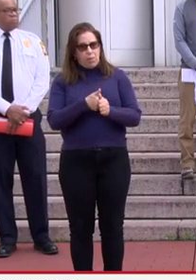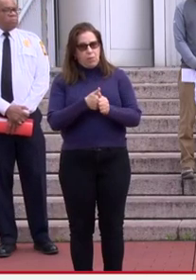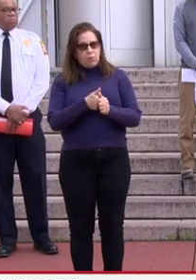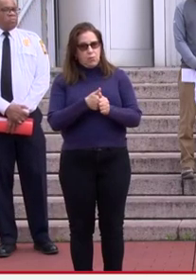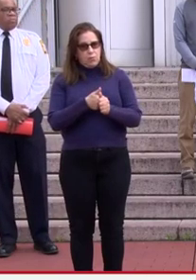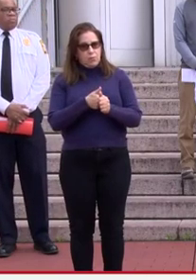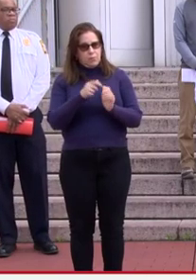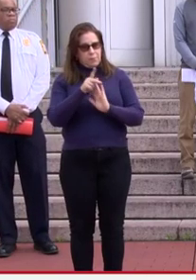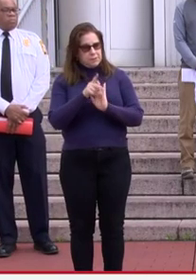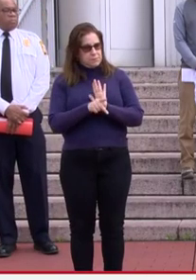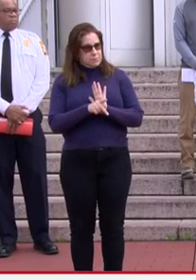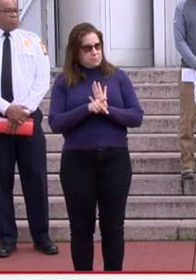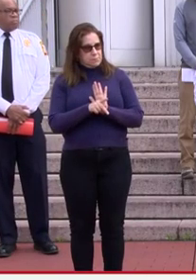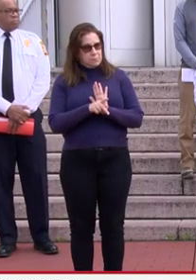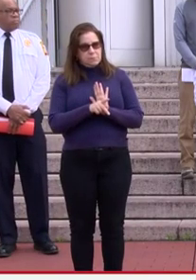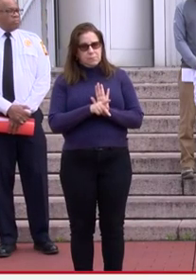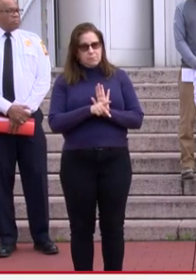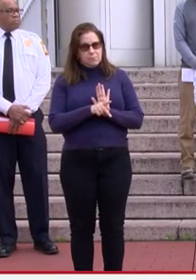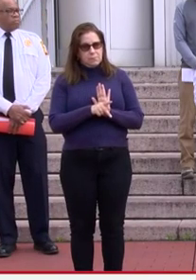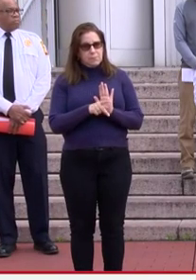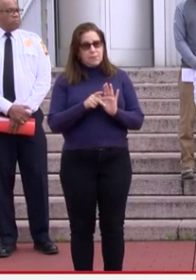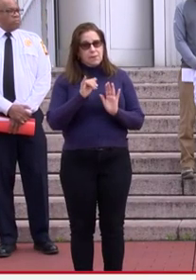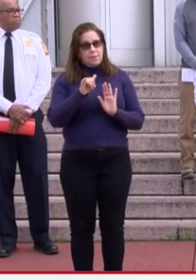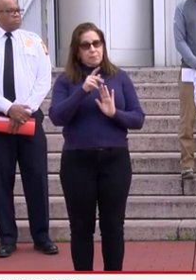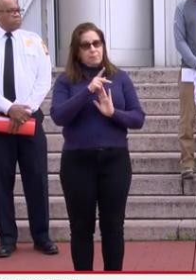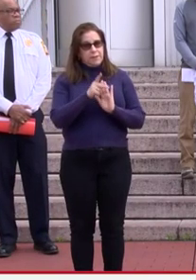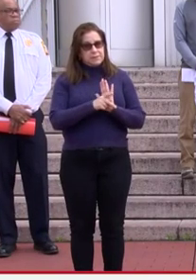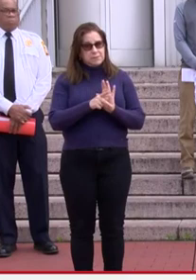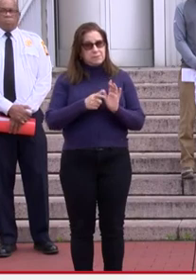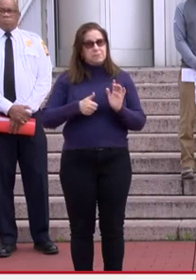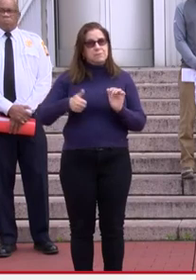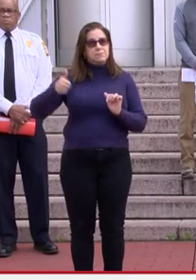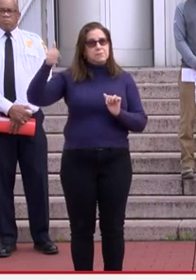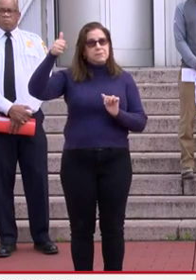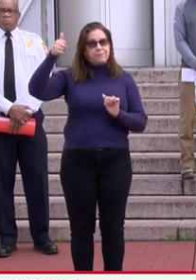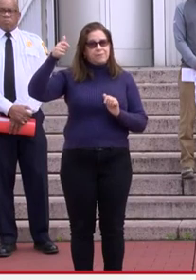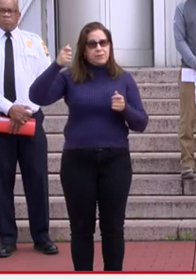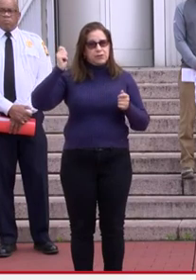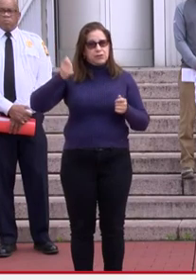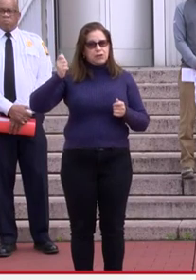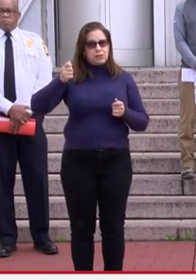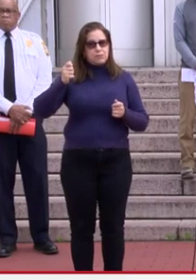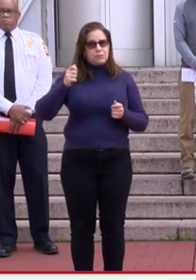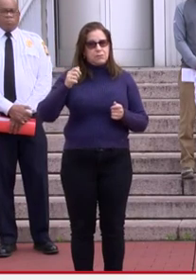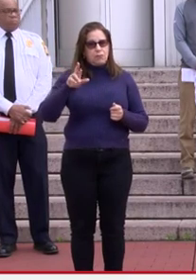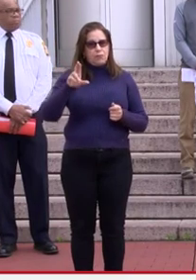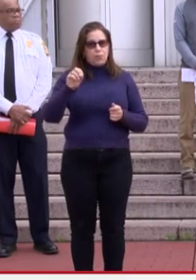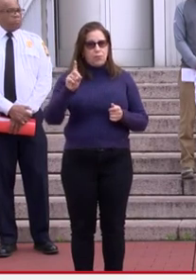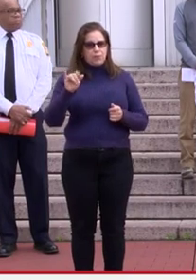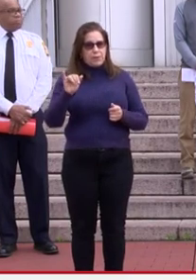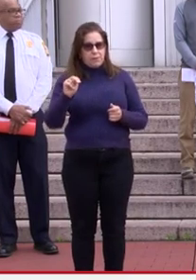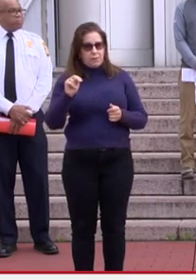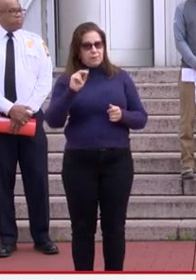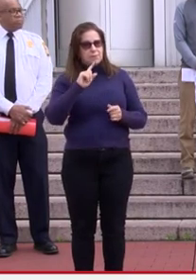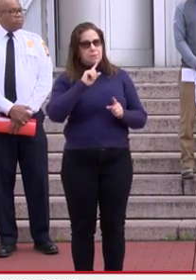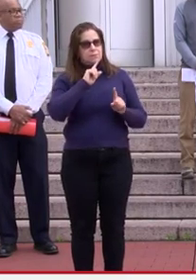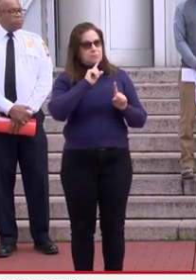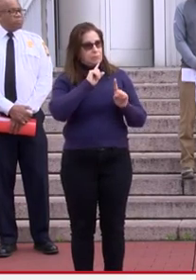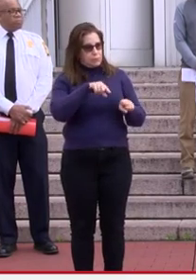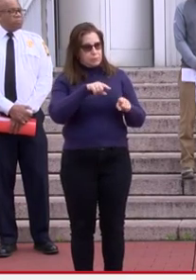was developed based off of Chief Judge Morin's order for the prosecutors and the police department to get together